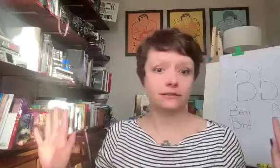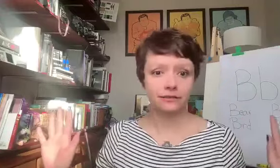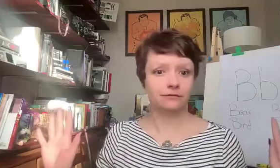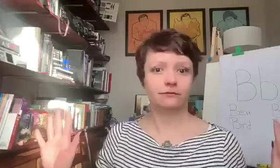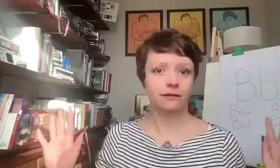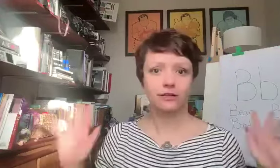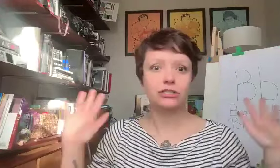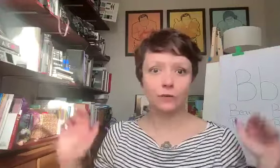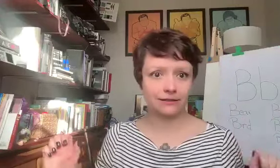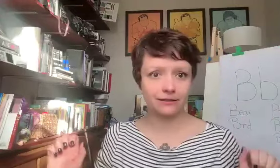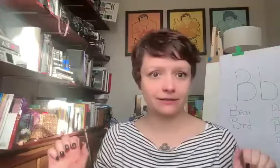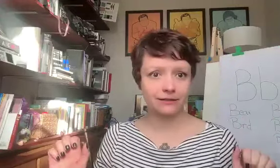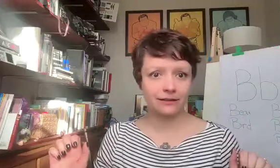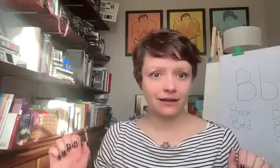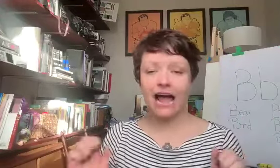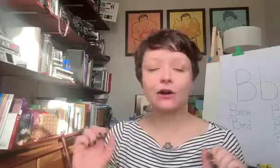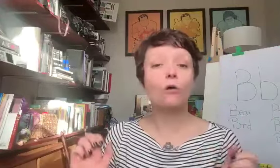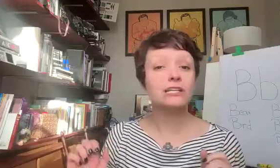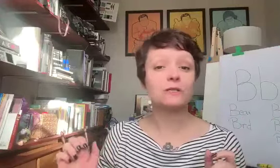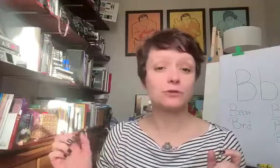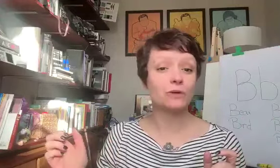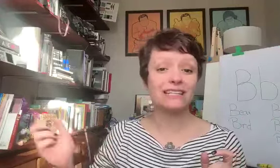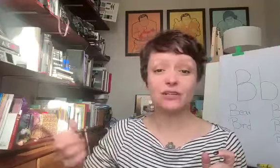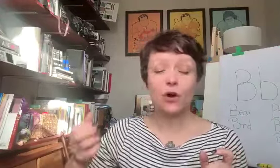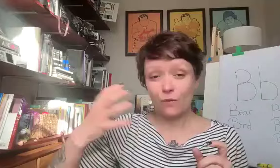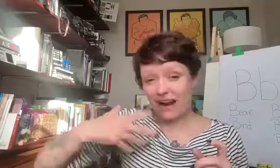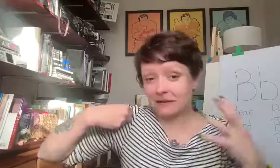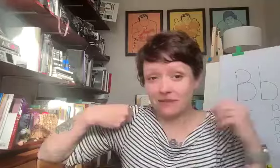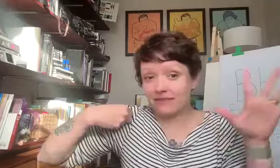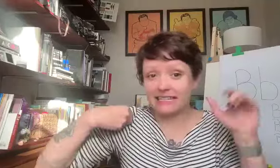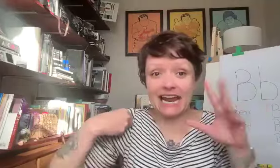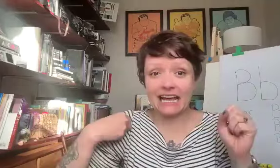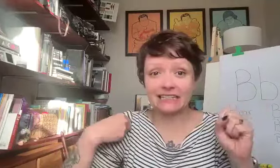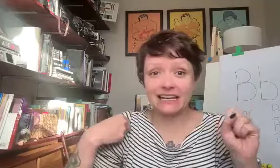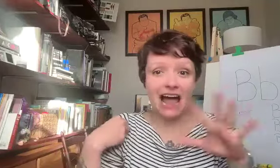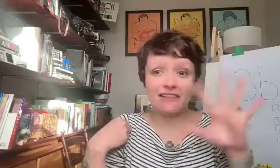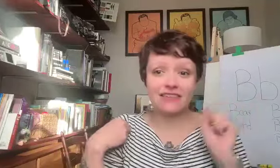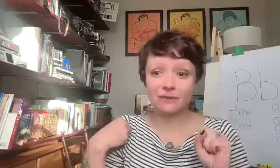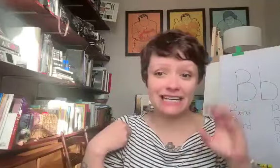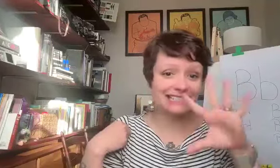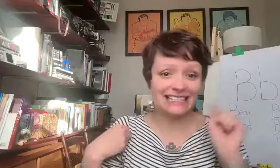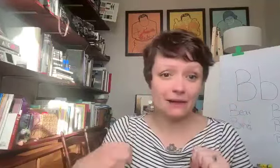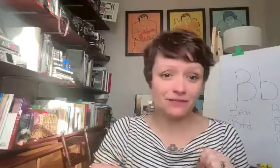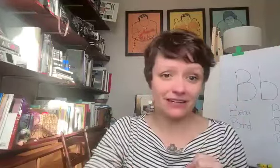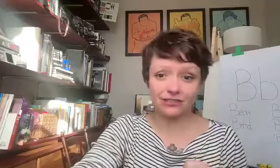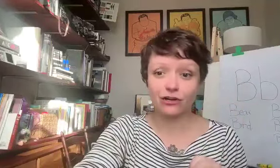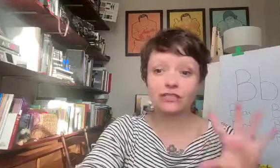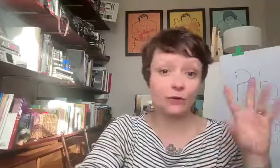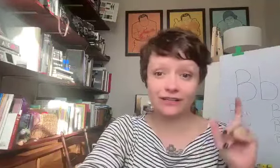yes, do it. I can only switch between things when I have something in this hand, and then this one takes 10 times faster or slower to